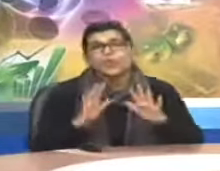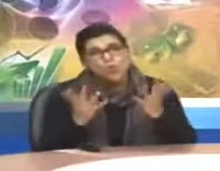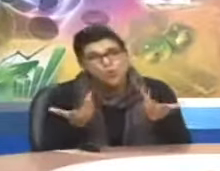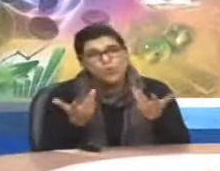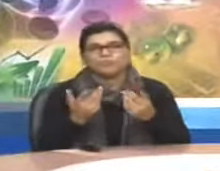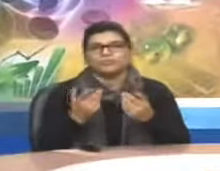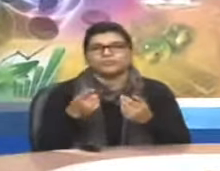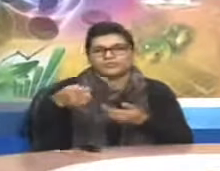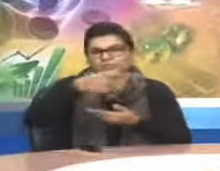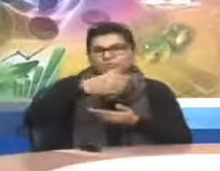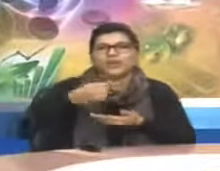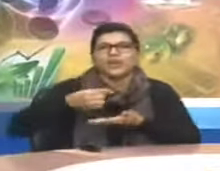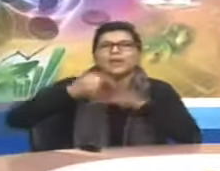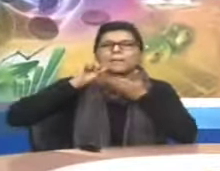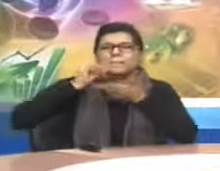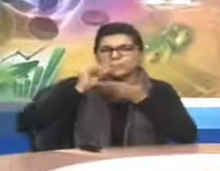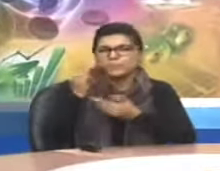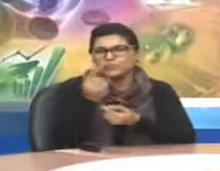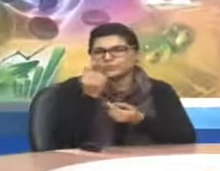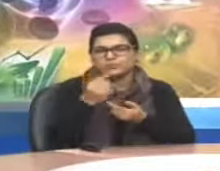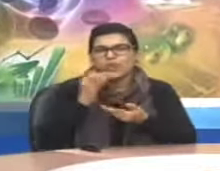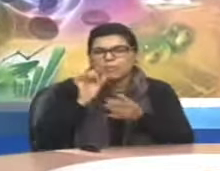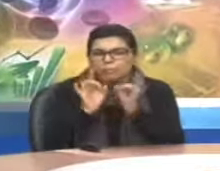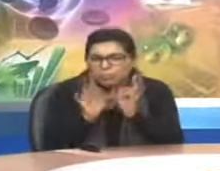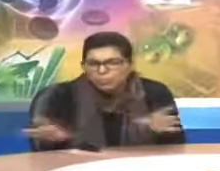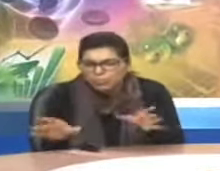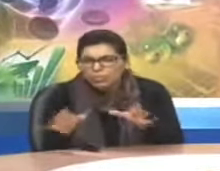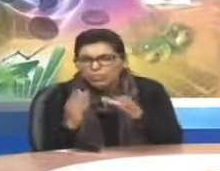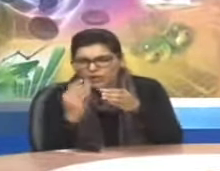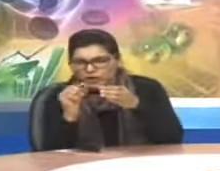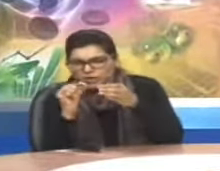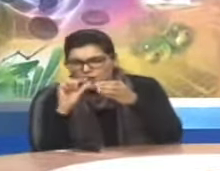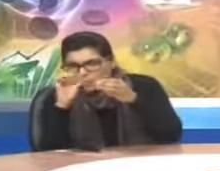the bathroom, and also for